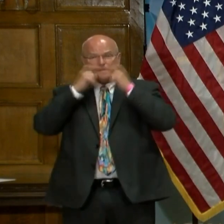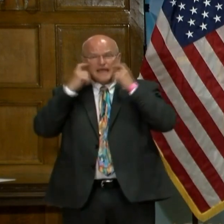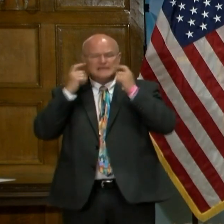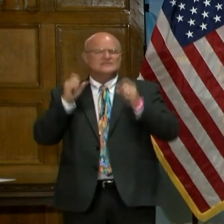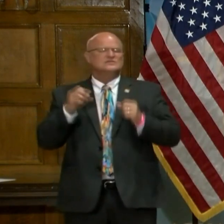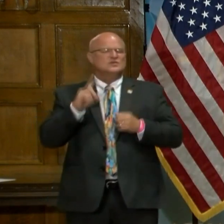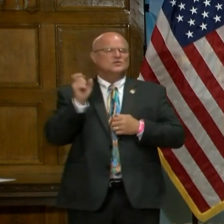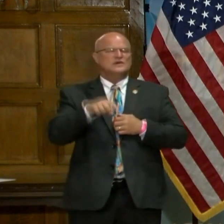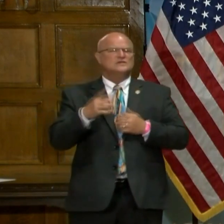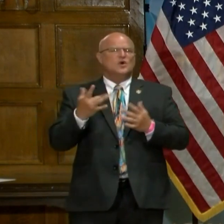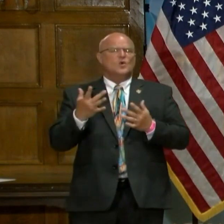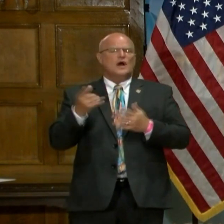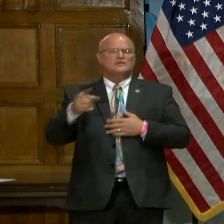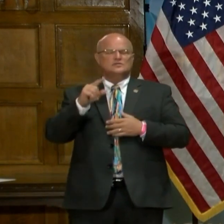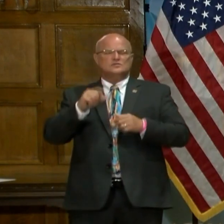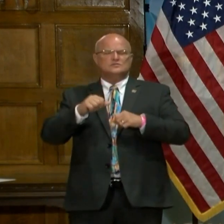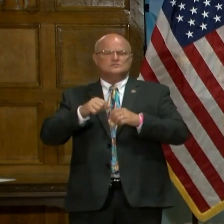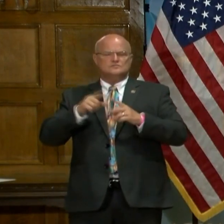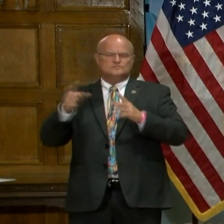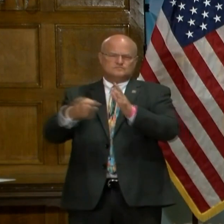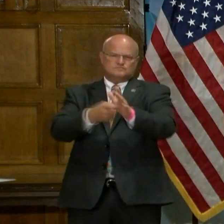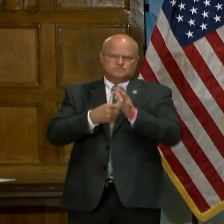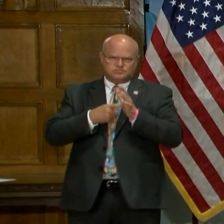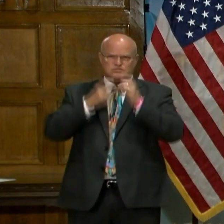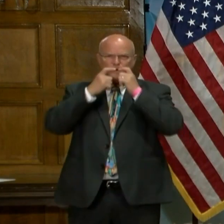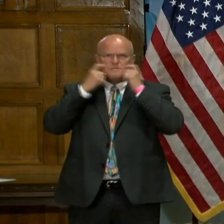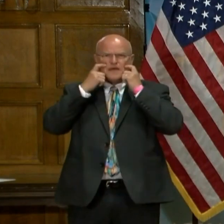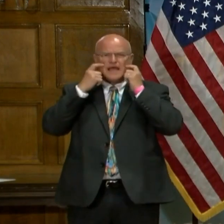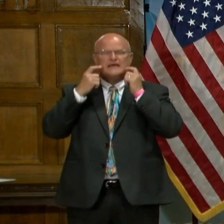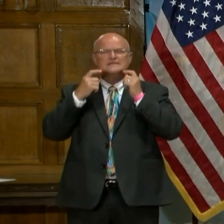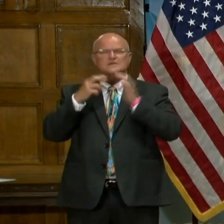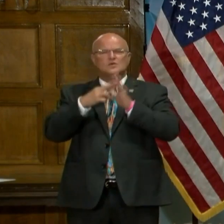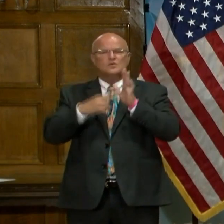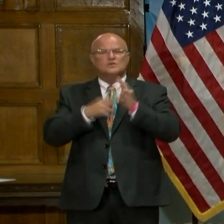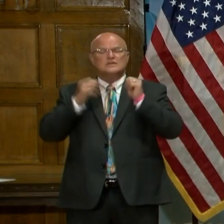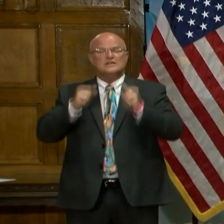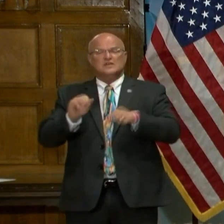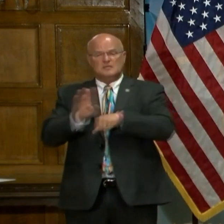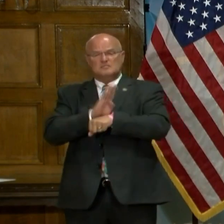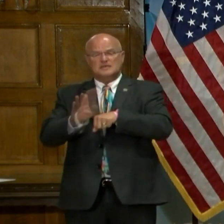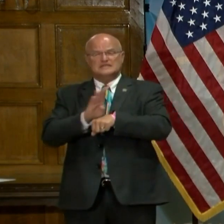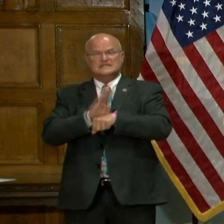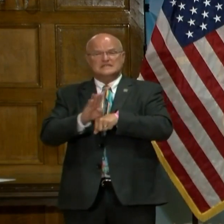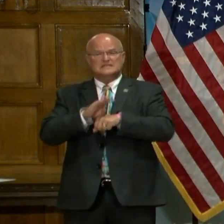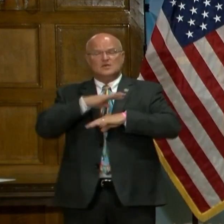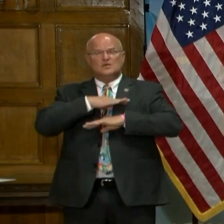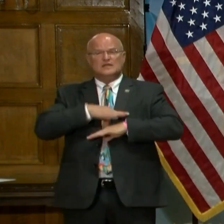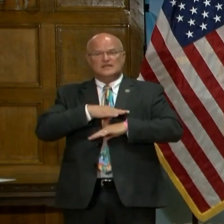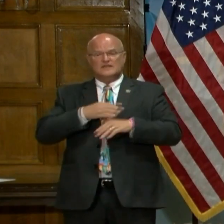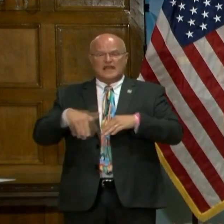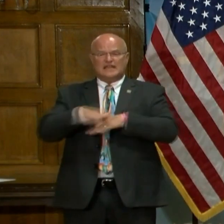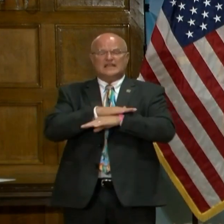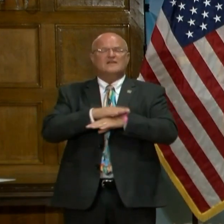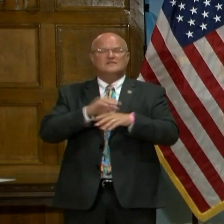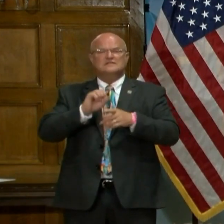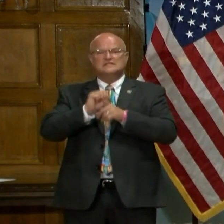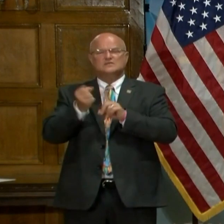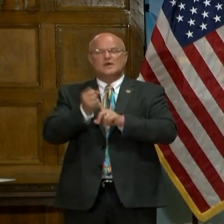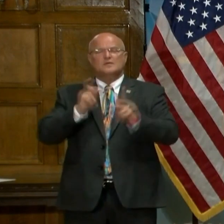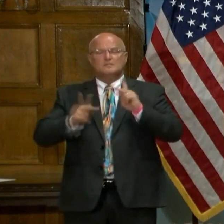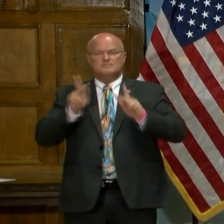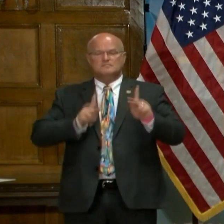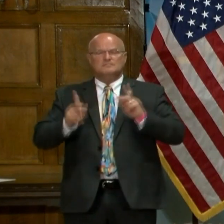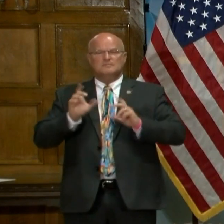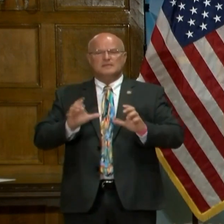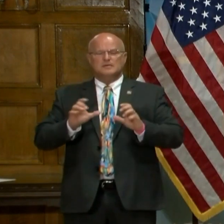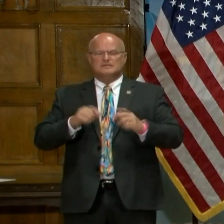you is, why won't you impose mandatory mask rules when it could give businesses relief and a cover in situations where customers